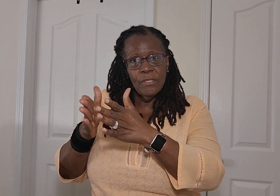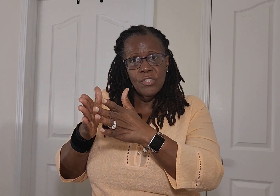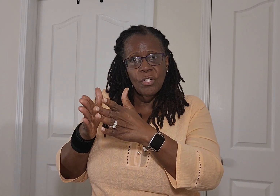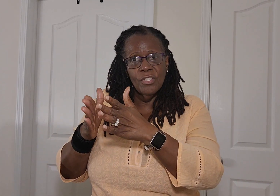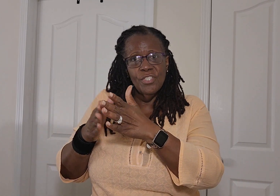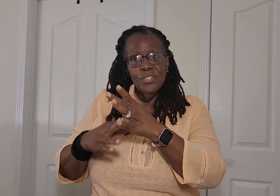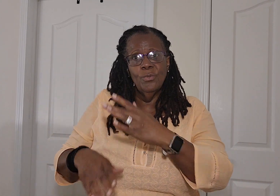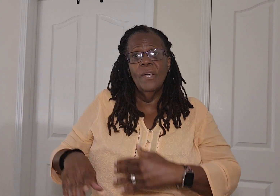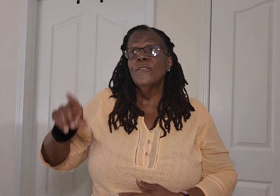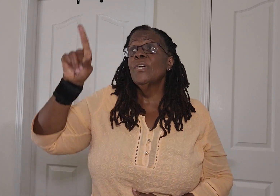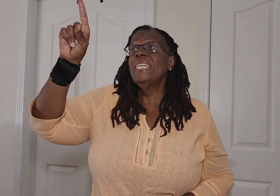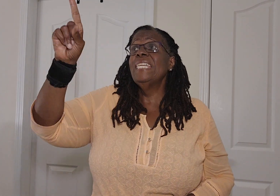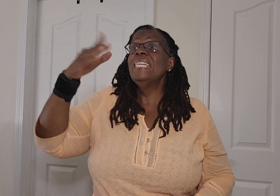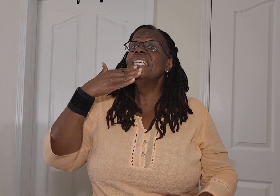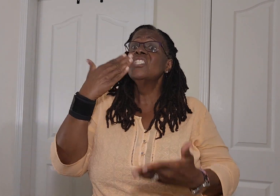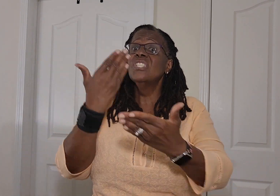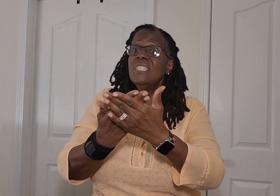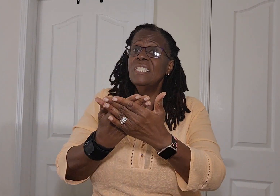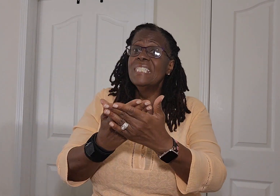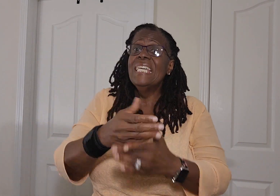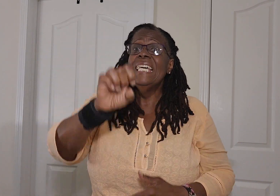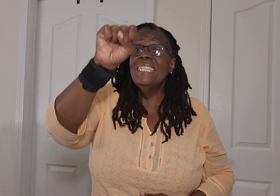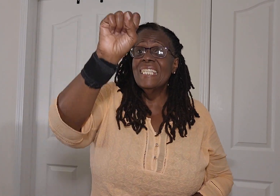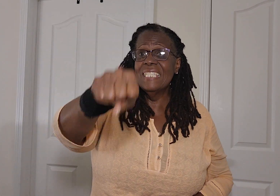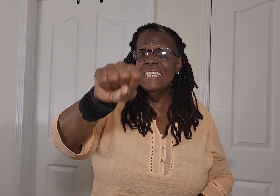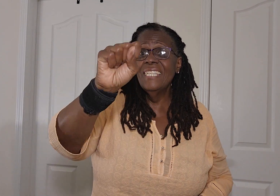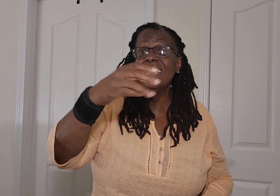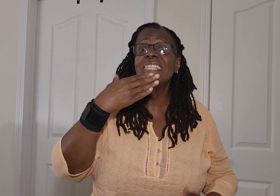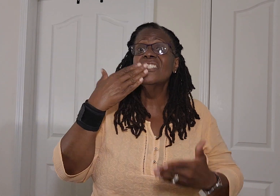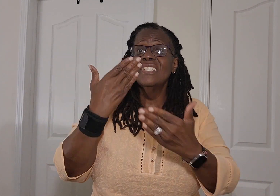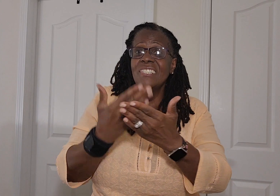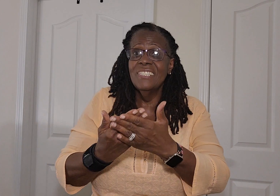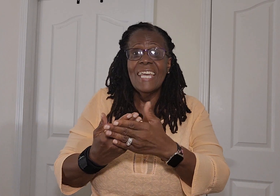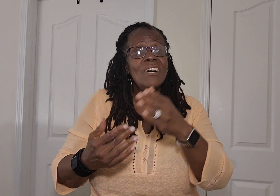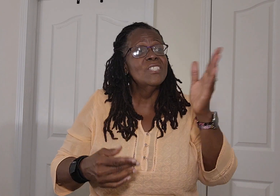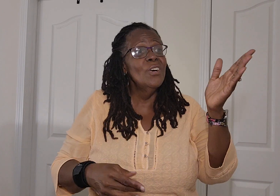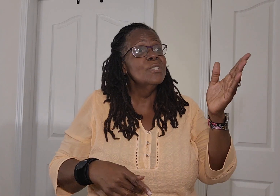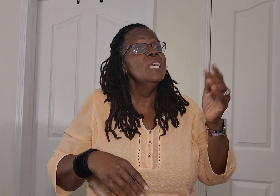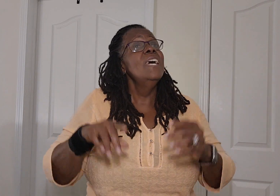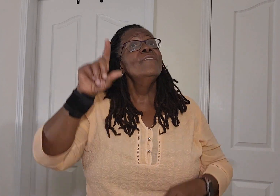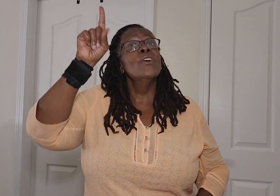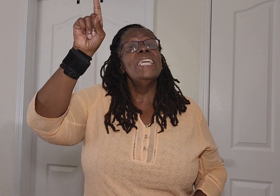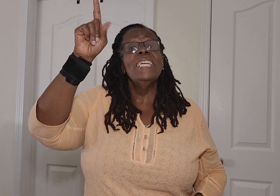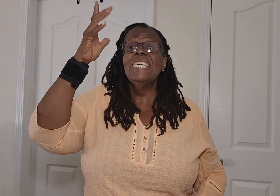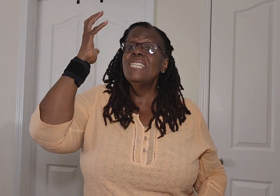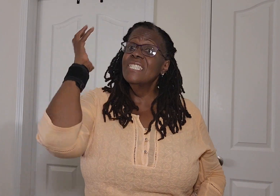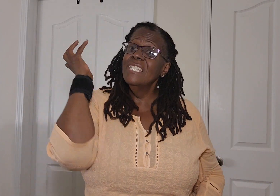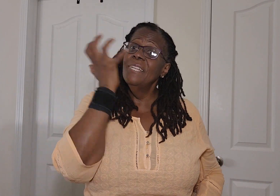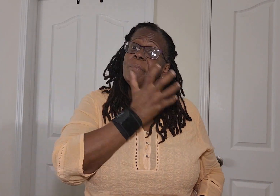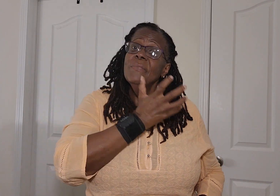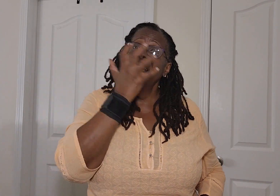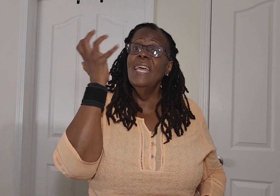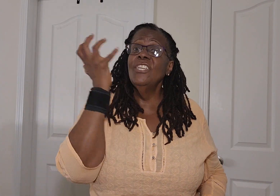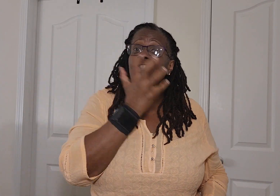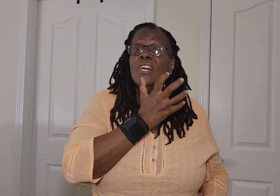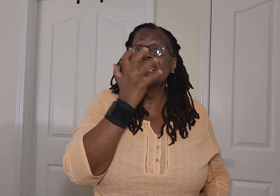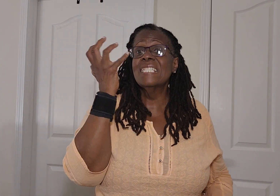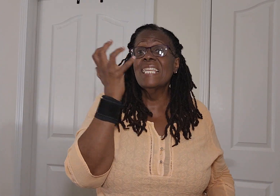sopranos are going to do, for he is good, yes, he is good. Altos, for he is, and you're going to